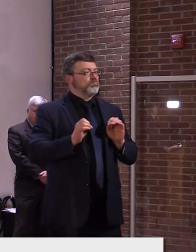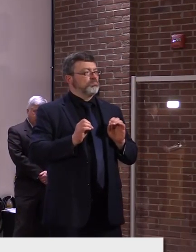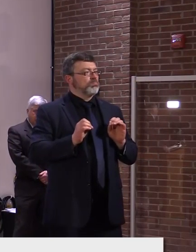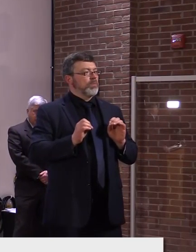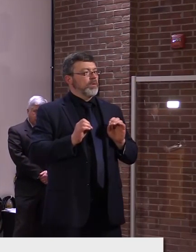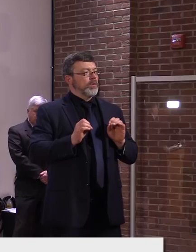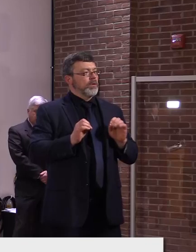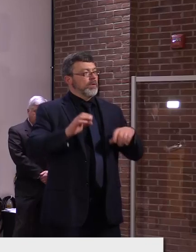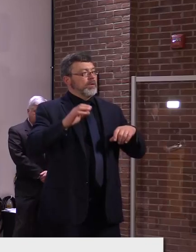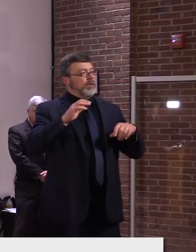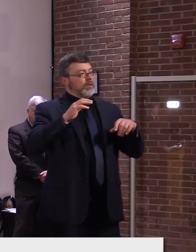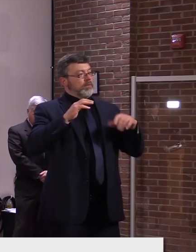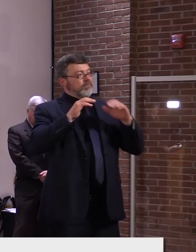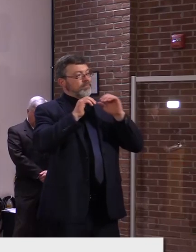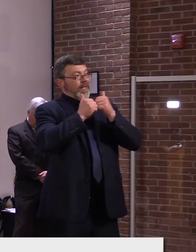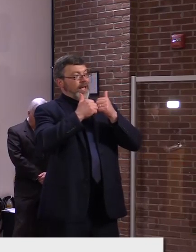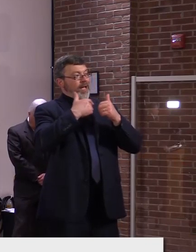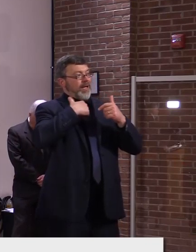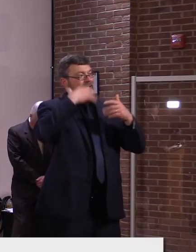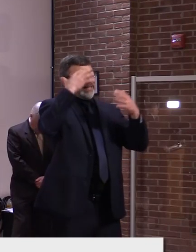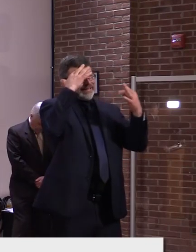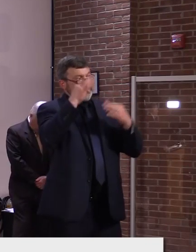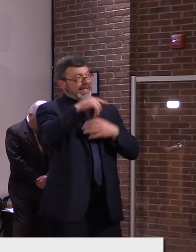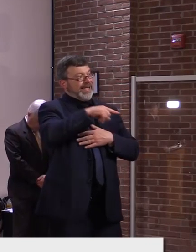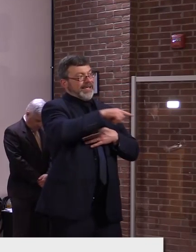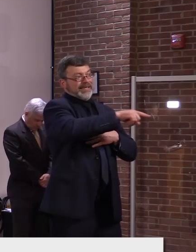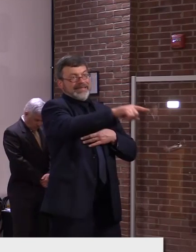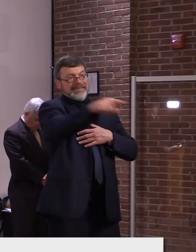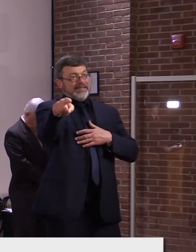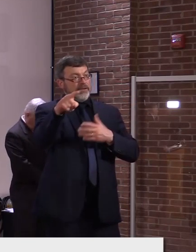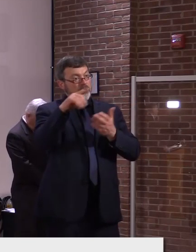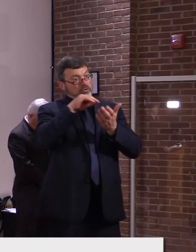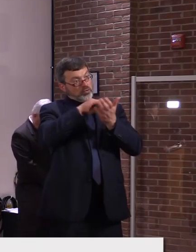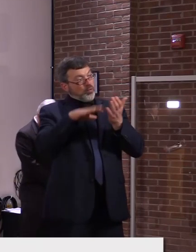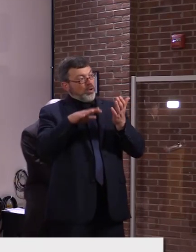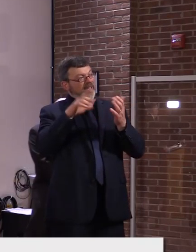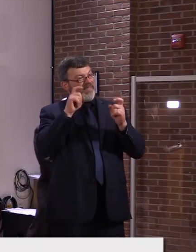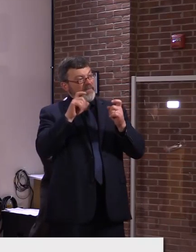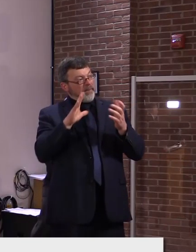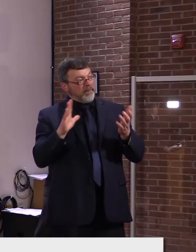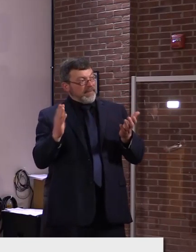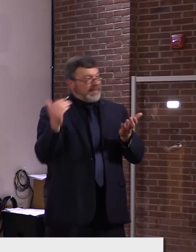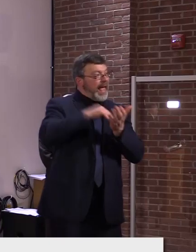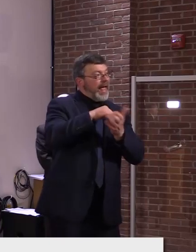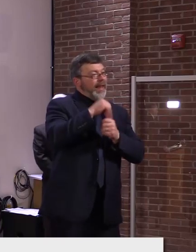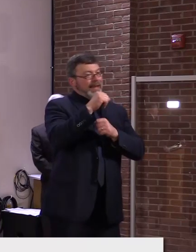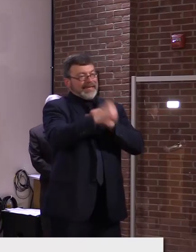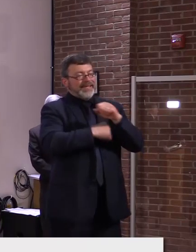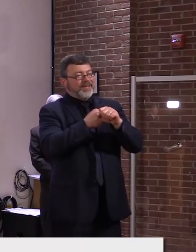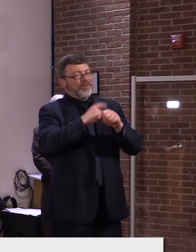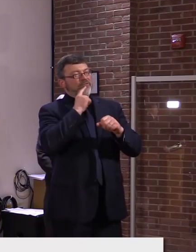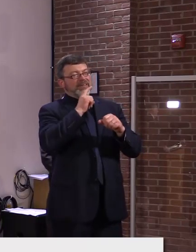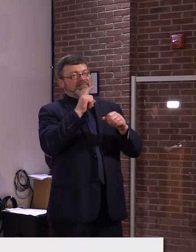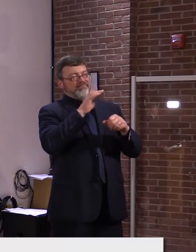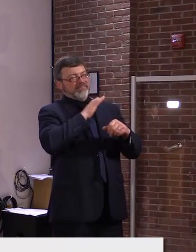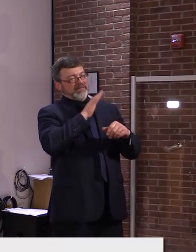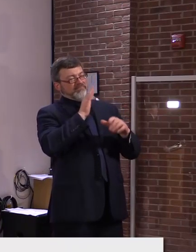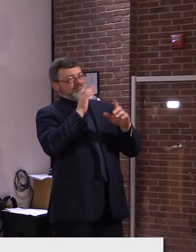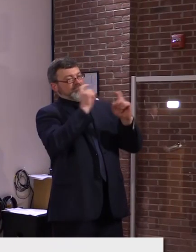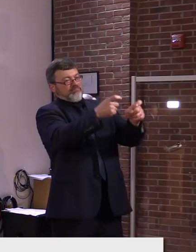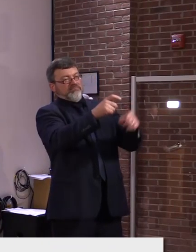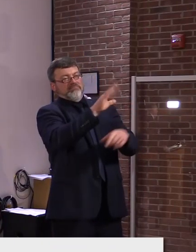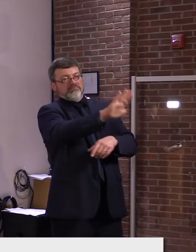a local school board issue. At this point, I think for most districts, again, it's very premature. We first